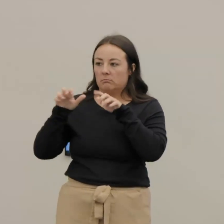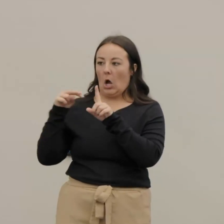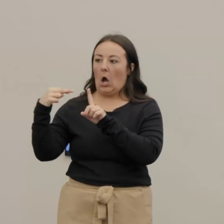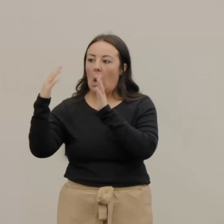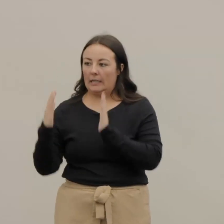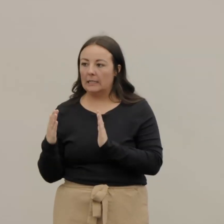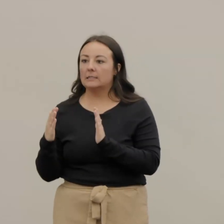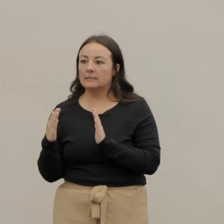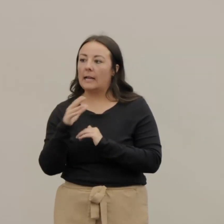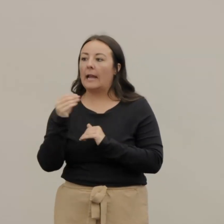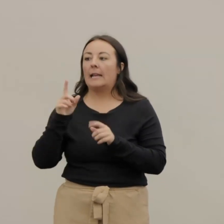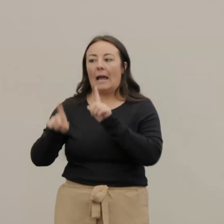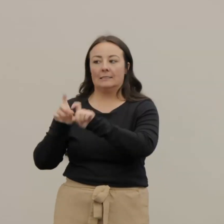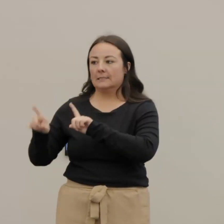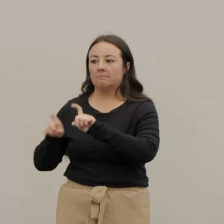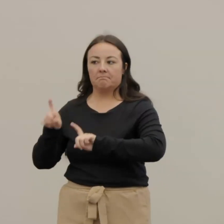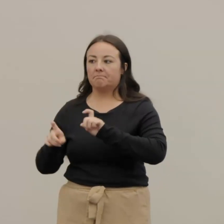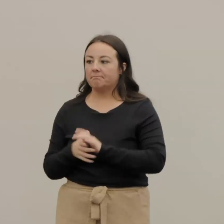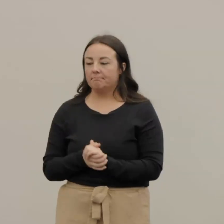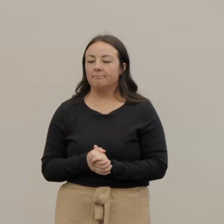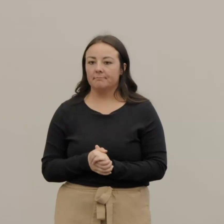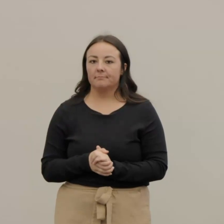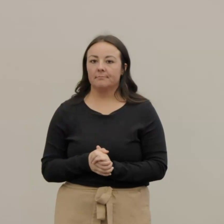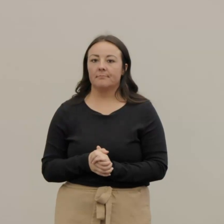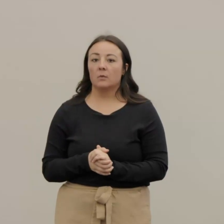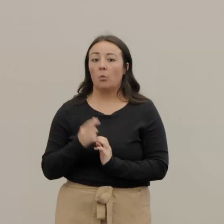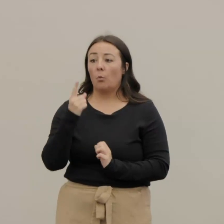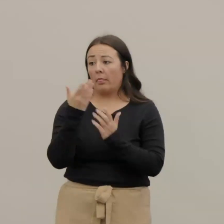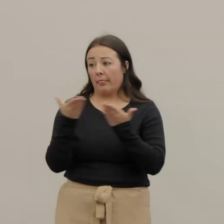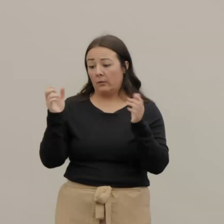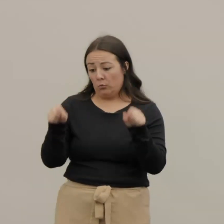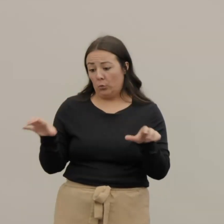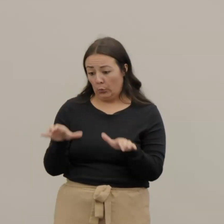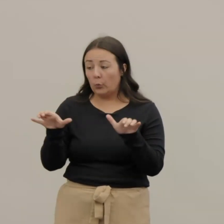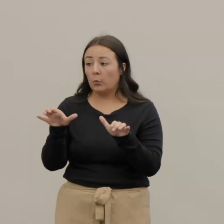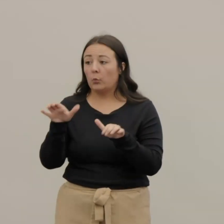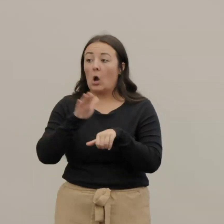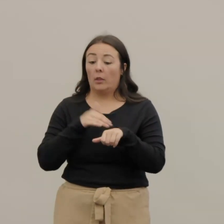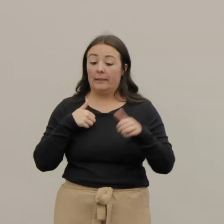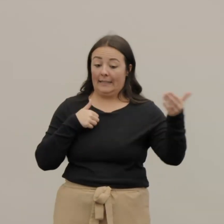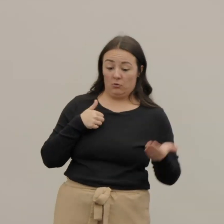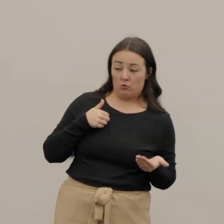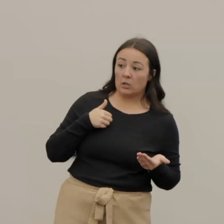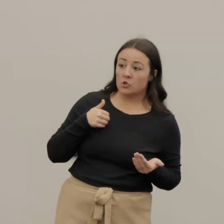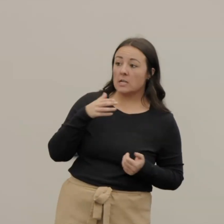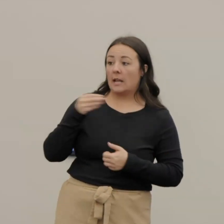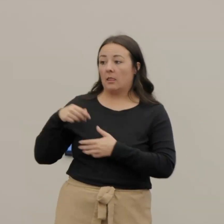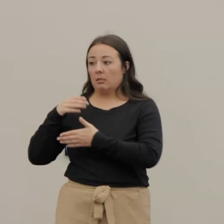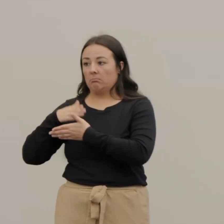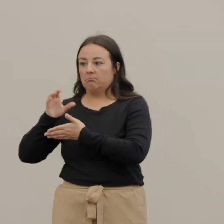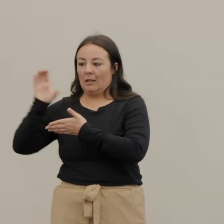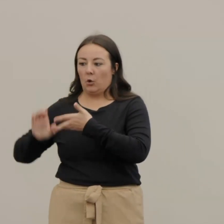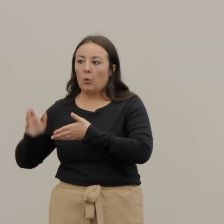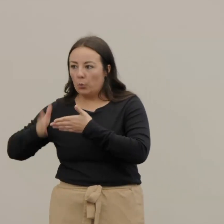and ask. And one of the things you could do on the introduction and the conclusion